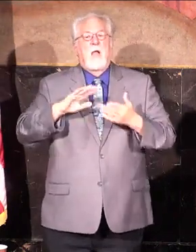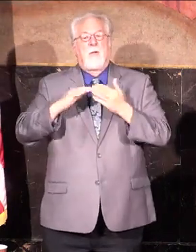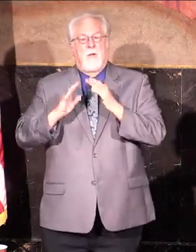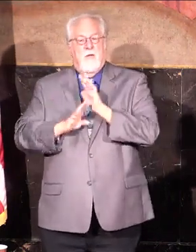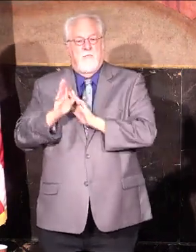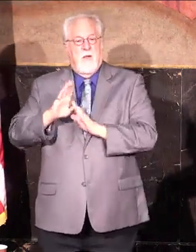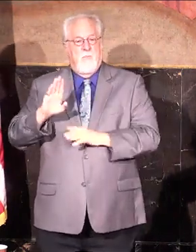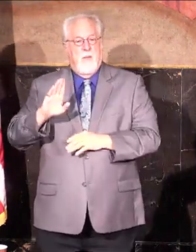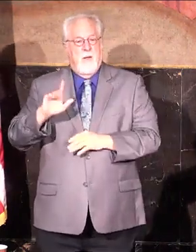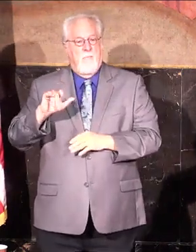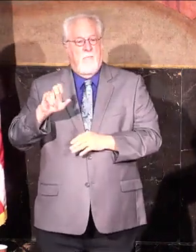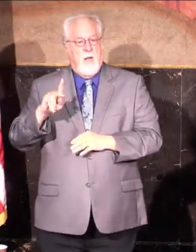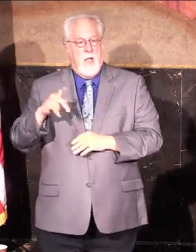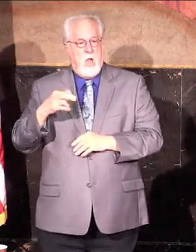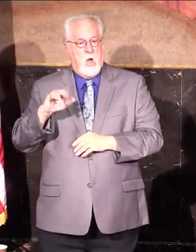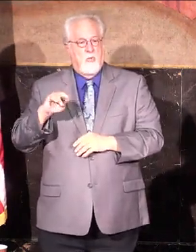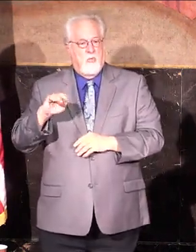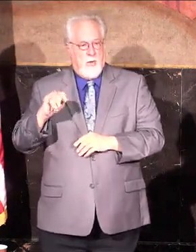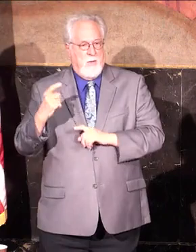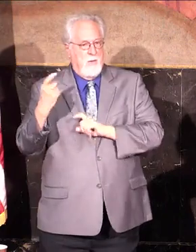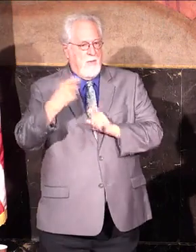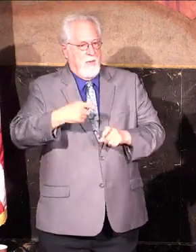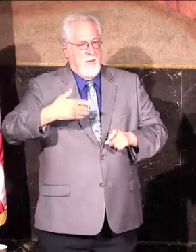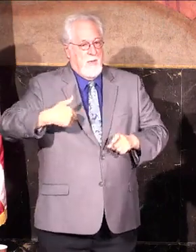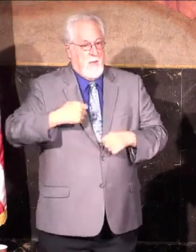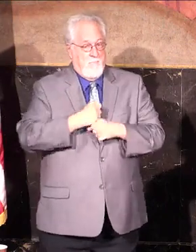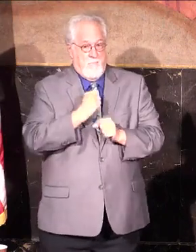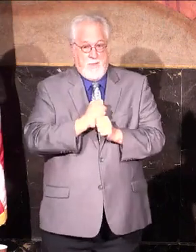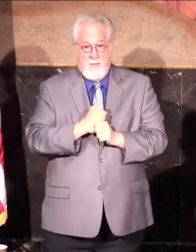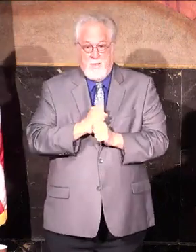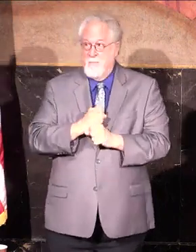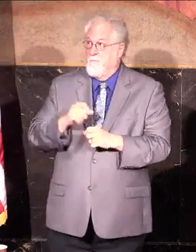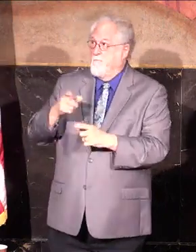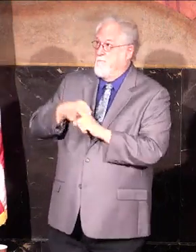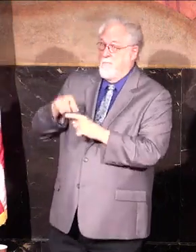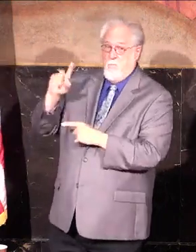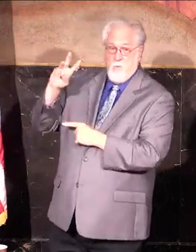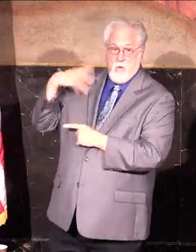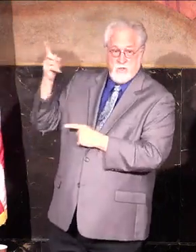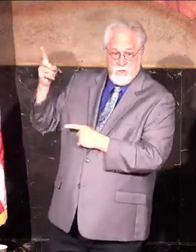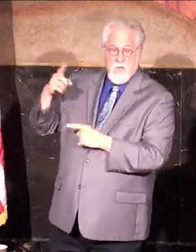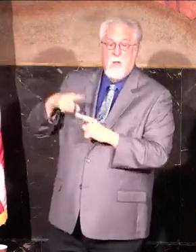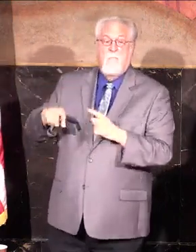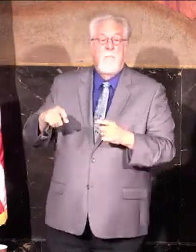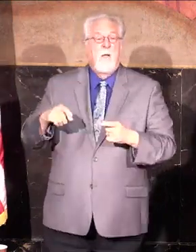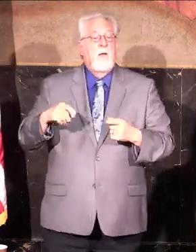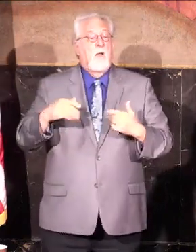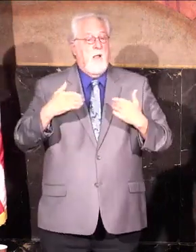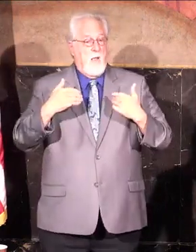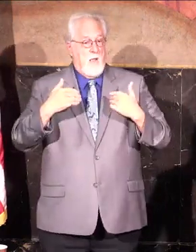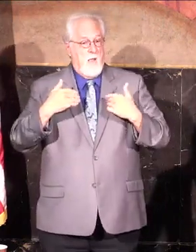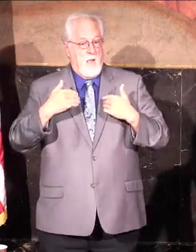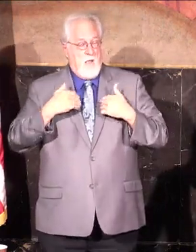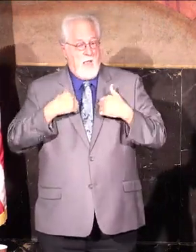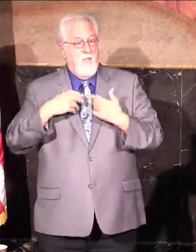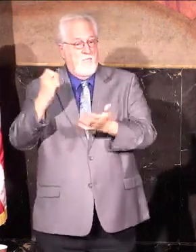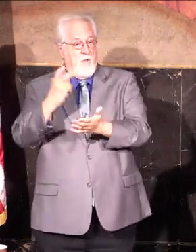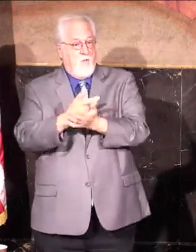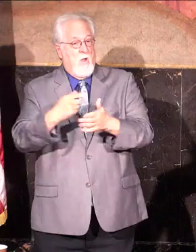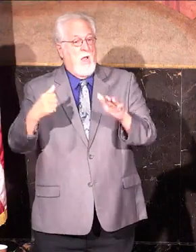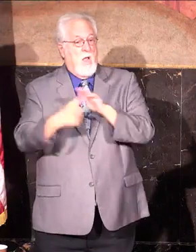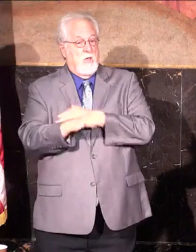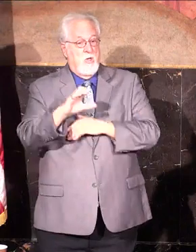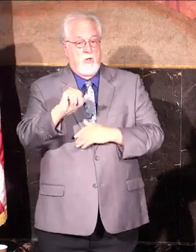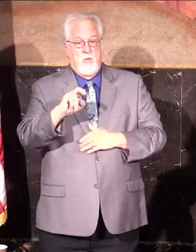Development Block Grant allocations not yet made to Louisiana, but authorized under the previous CARES Act, but